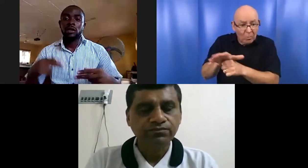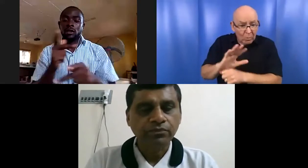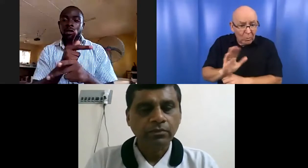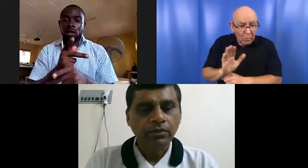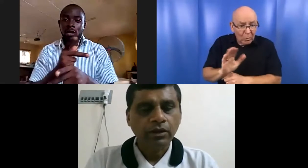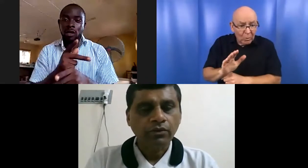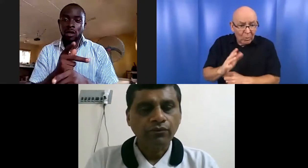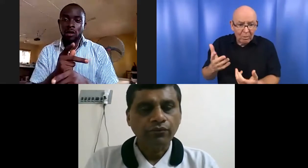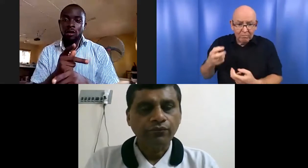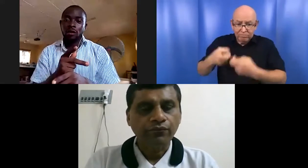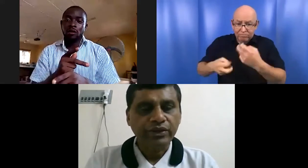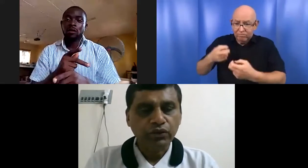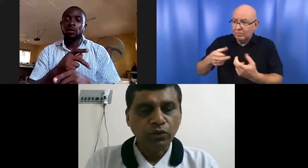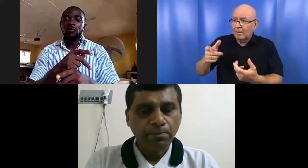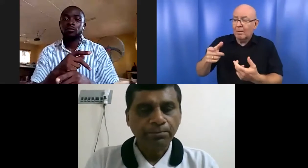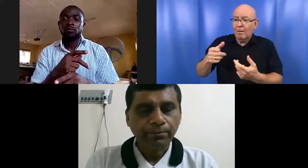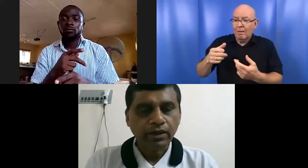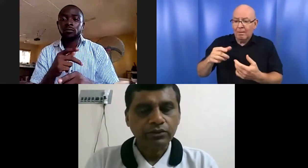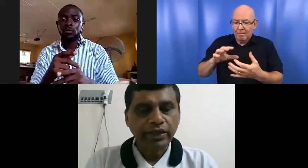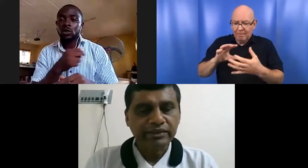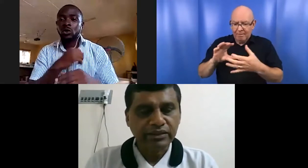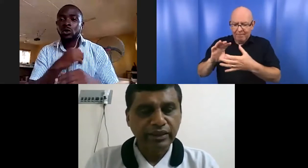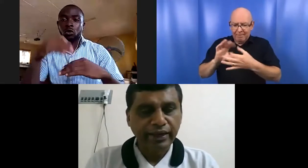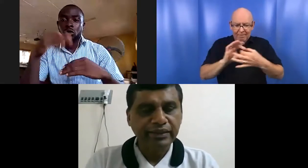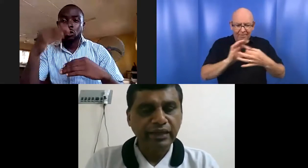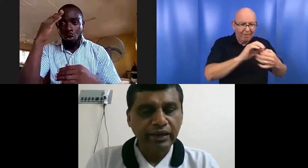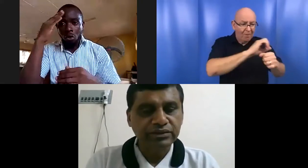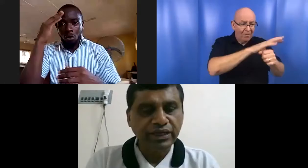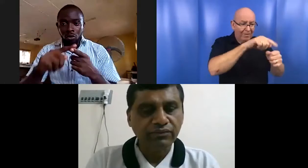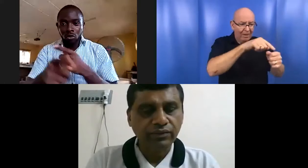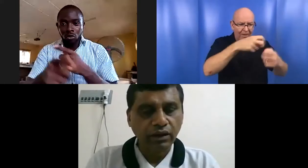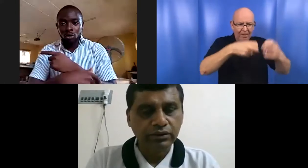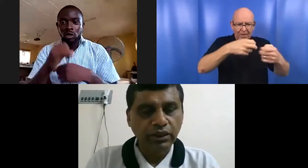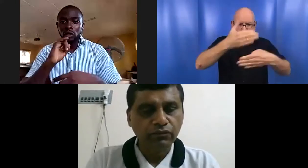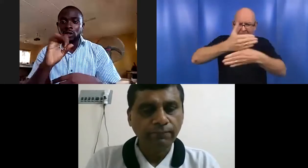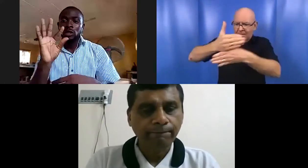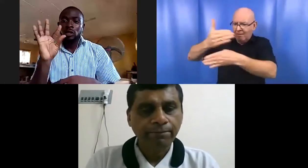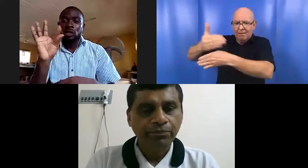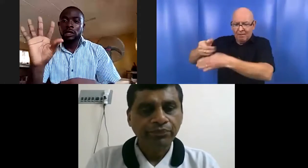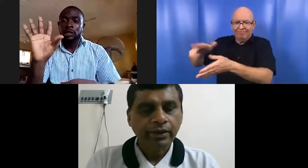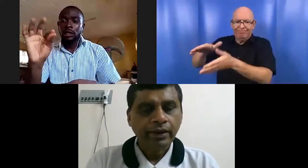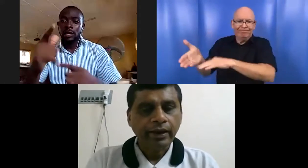livelihood. We don't know. Today is the 99th day of lockdown,